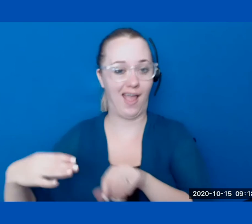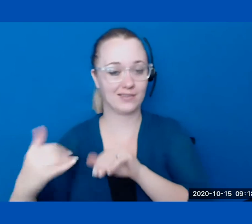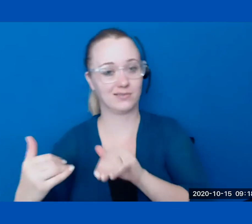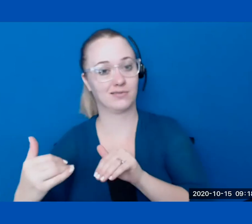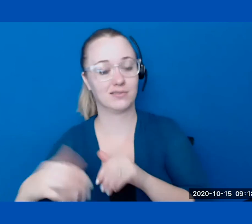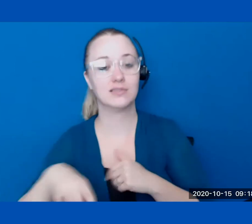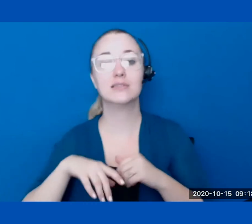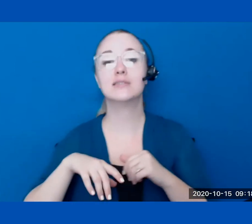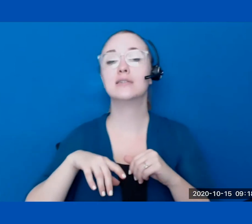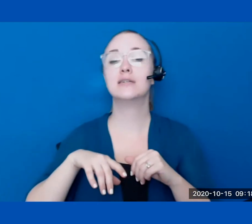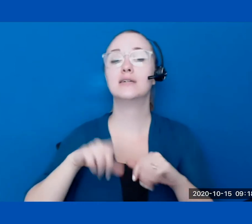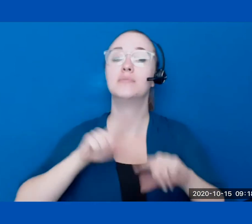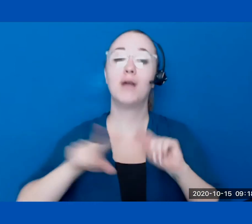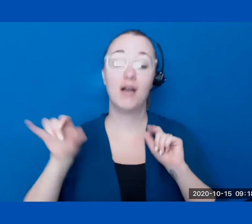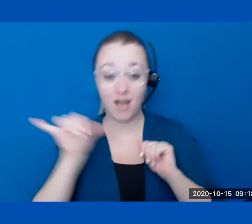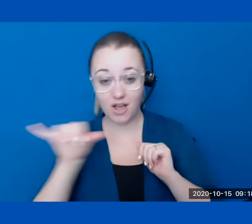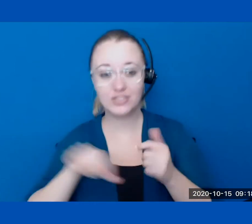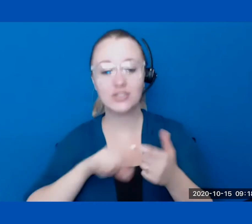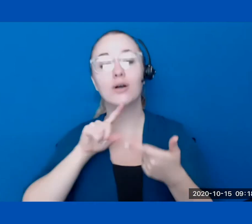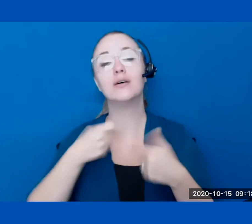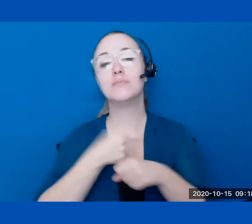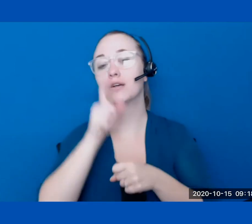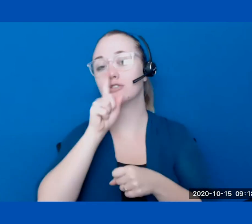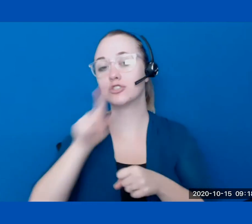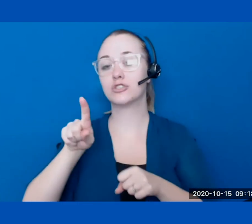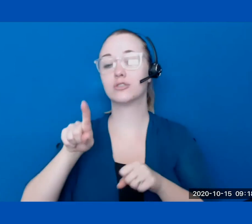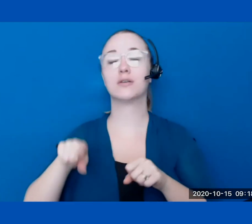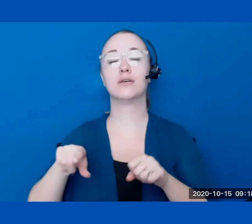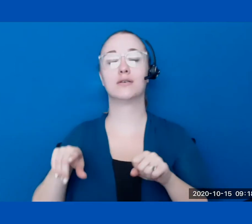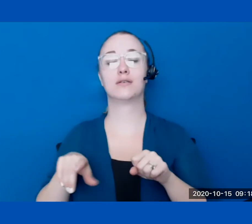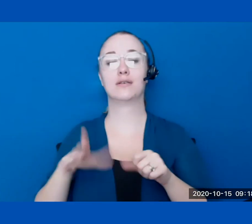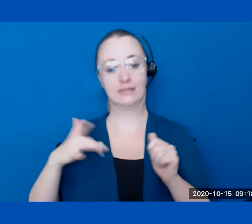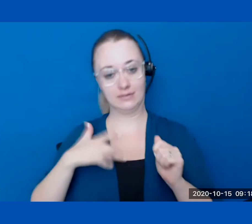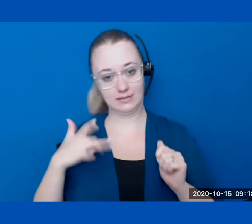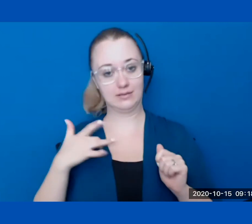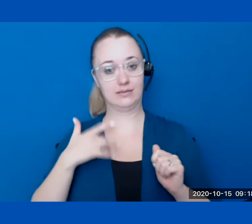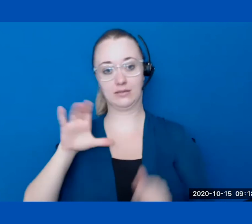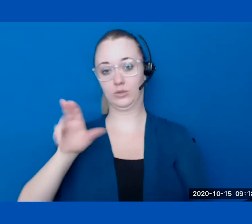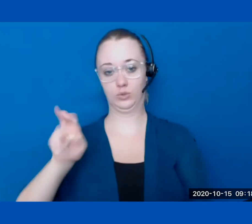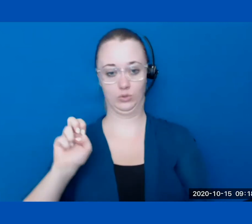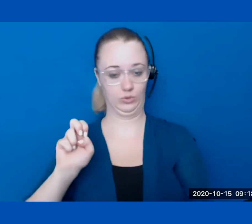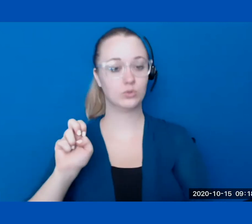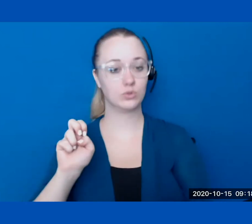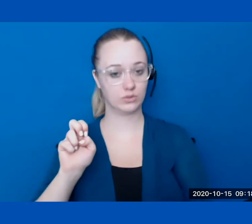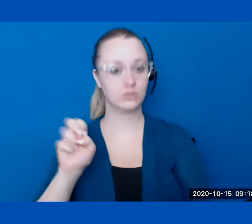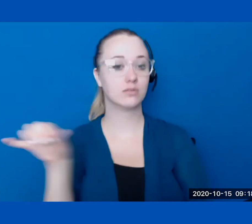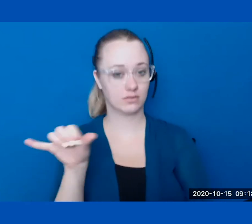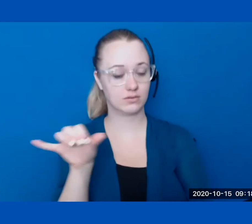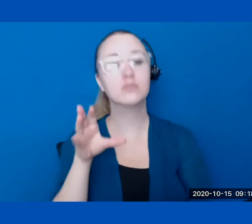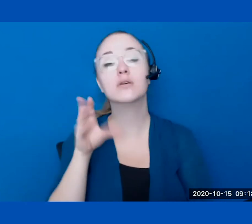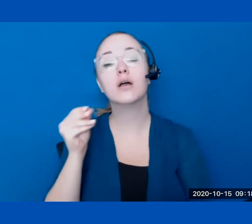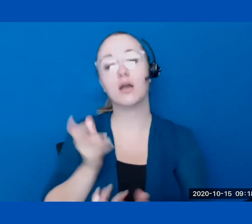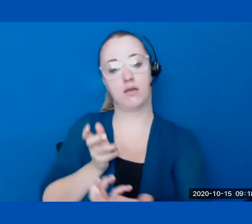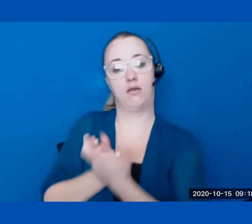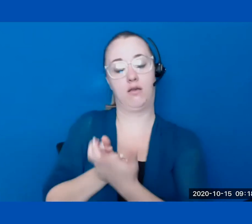was making sure that I was taking my cues properly and working with the cues from the cane so that I didn't put it in a